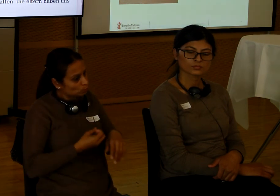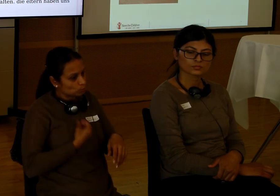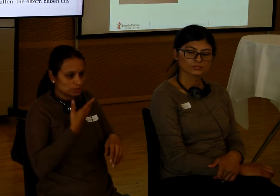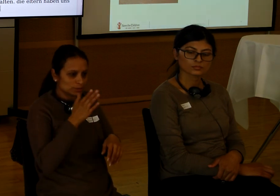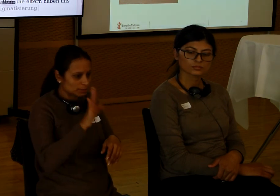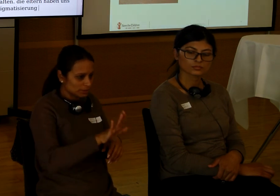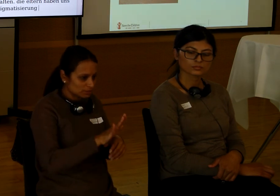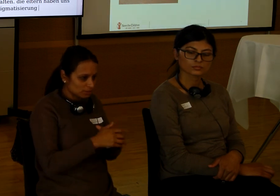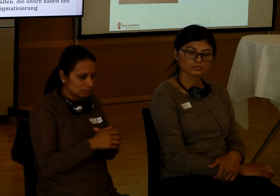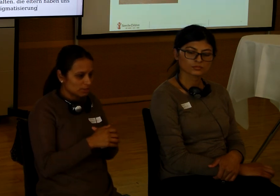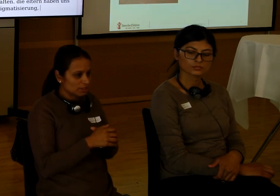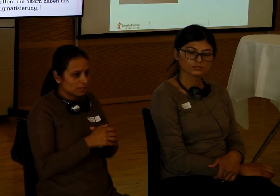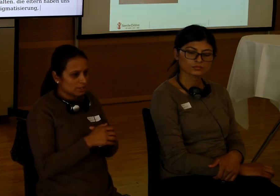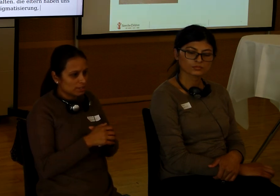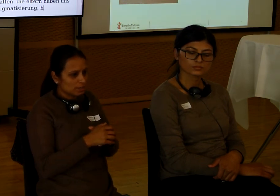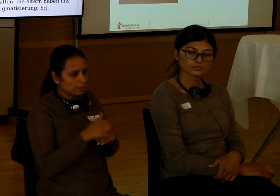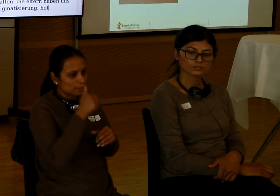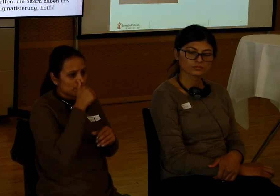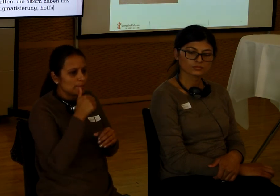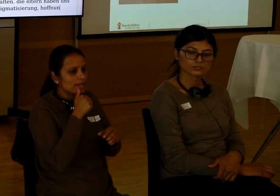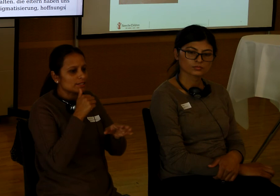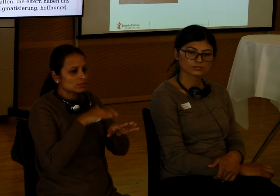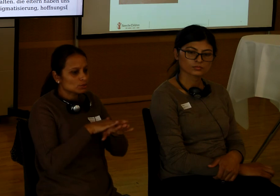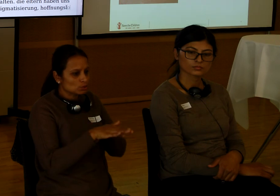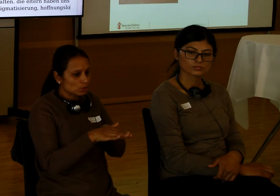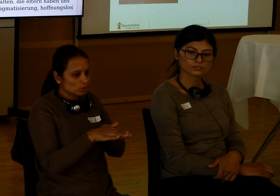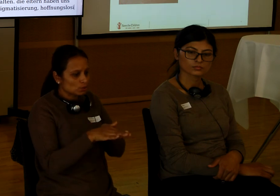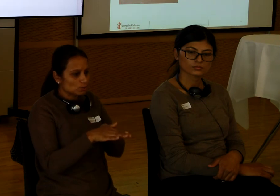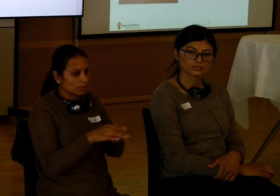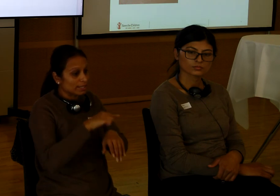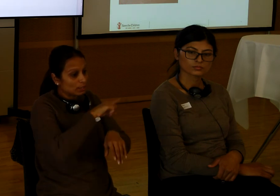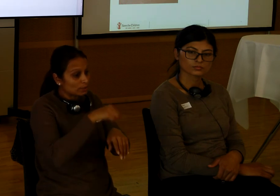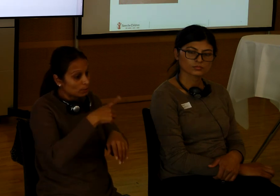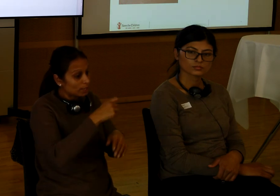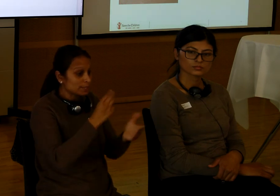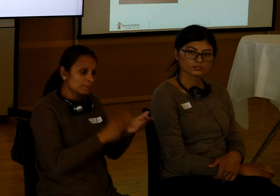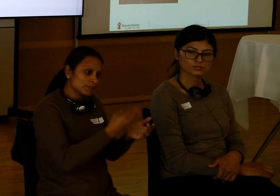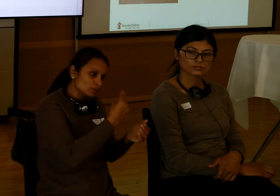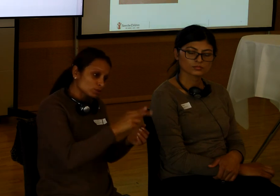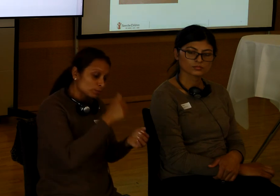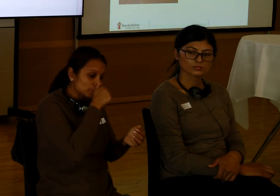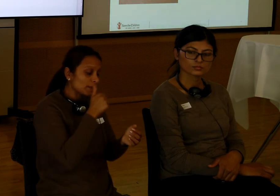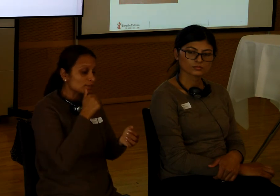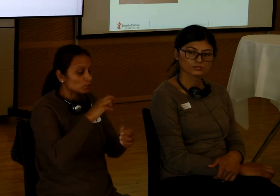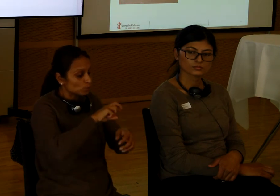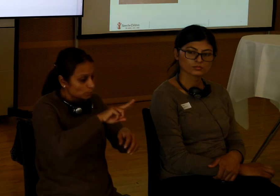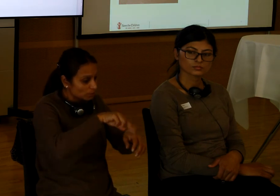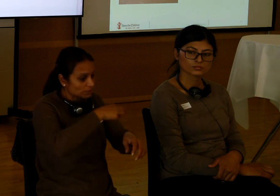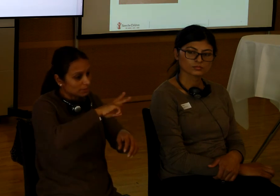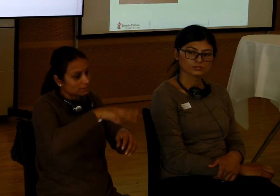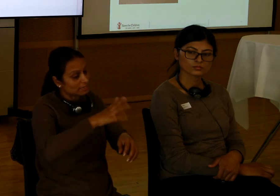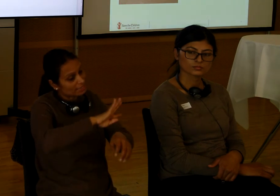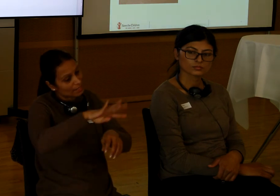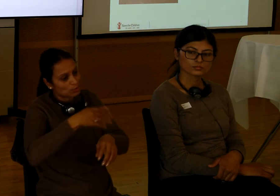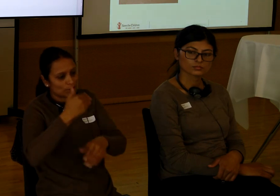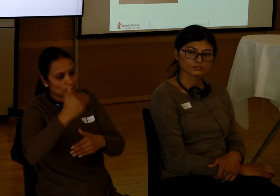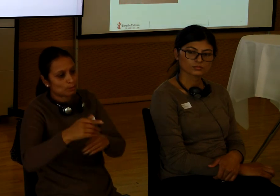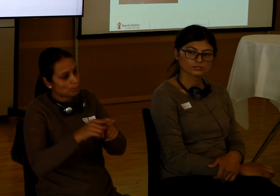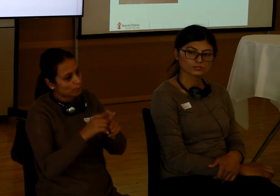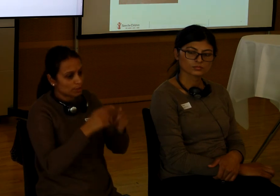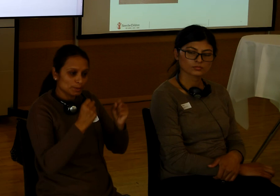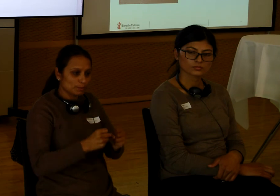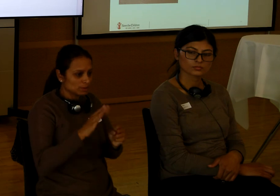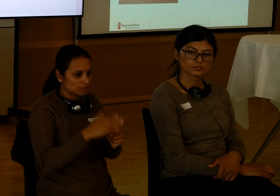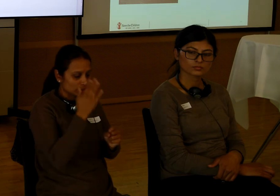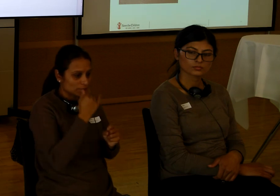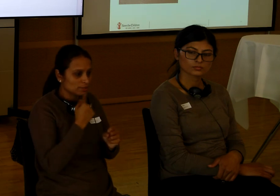1-hour sessions, but parents just stayed on for 2 hours, 3 hours, even 4 hours sometimes, because they